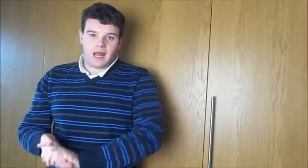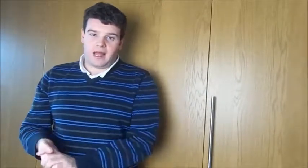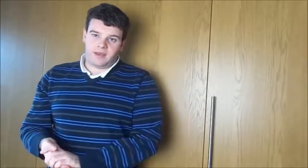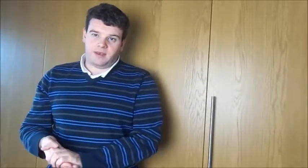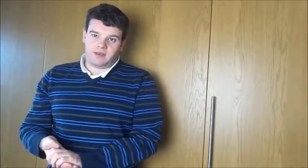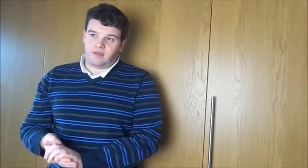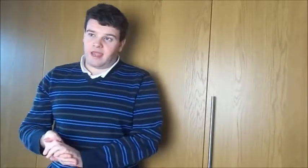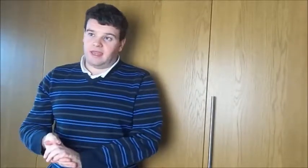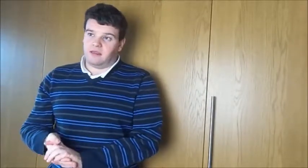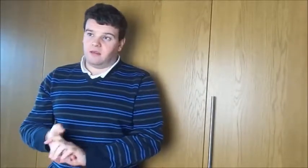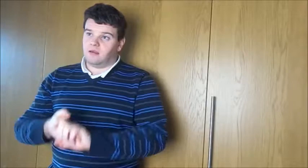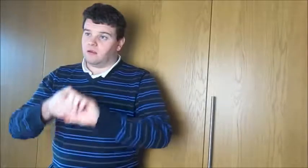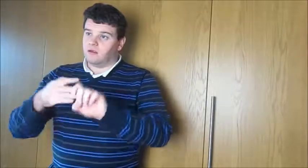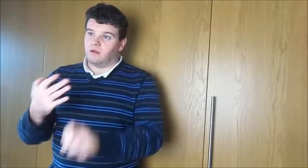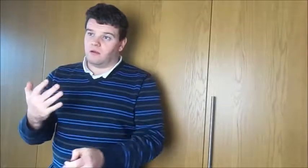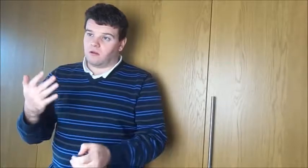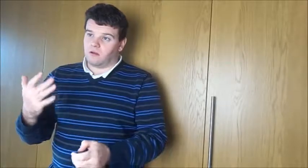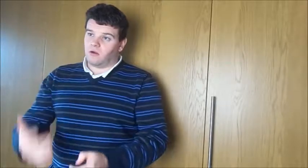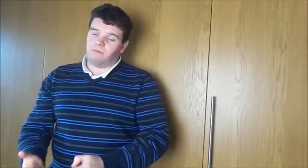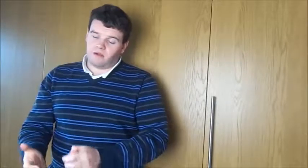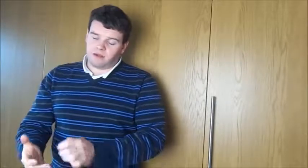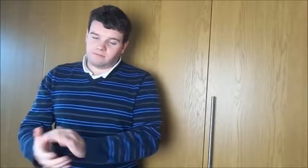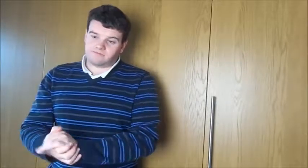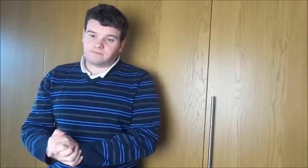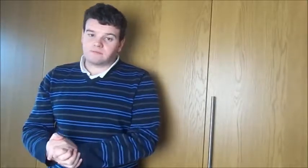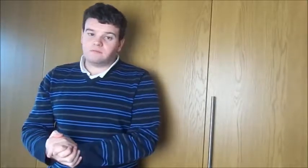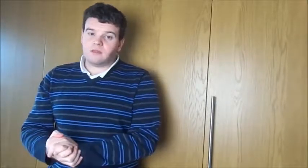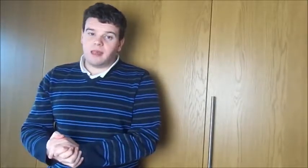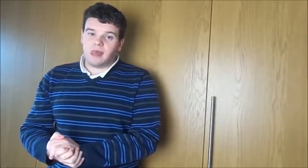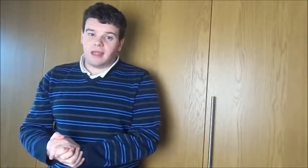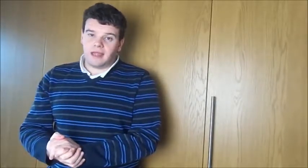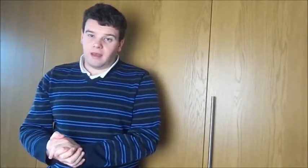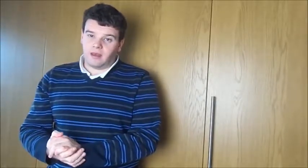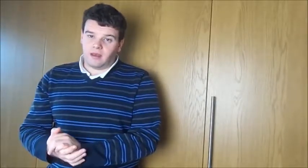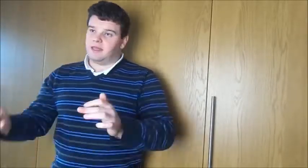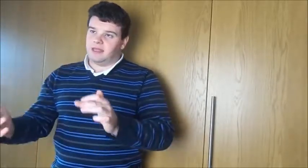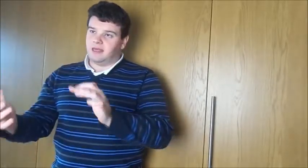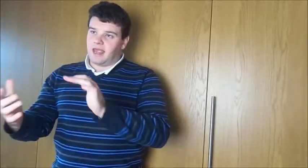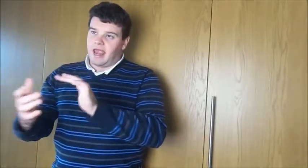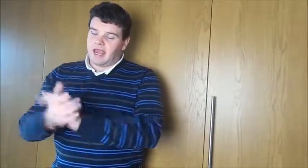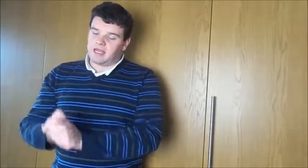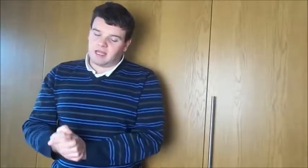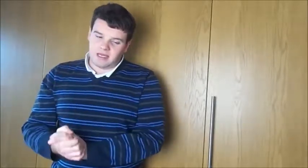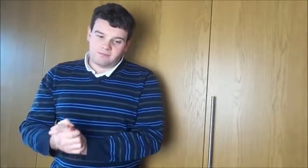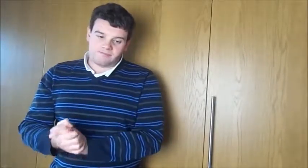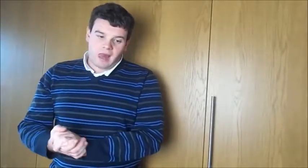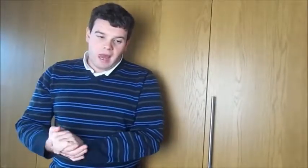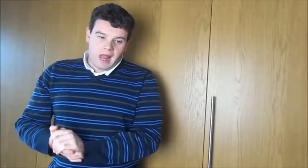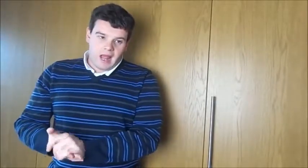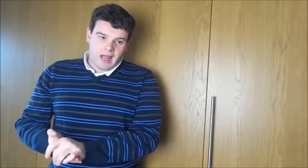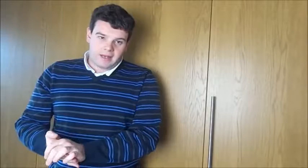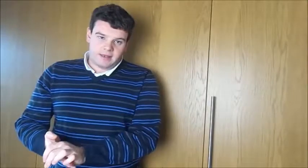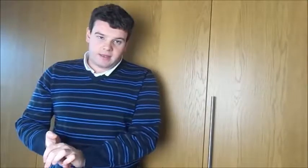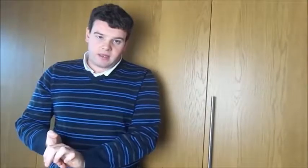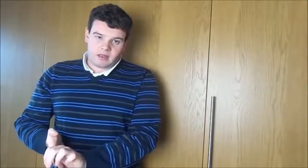And they got married in 1818. And